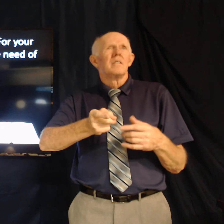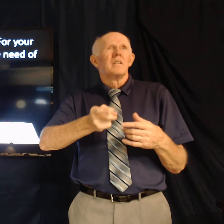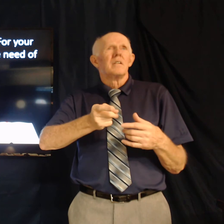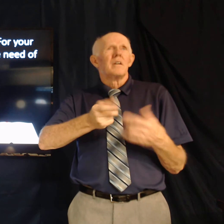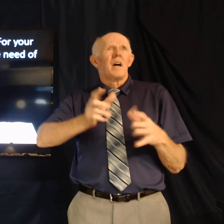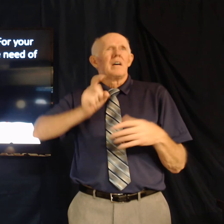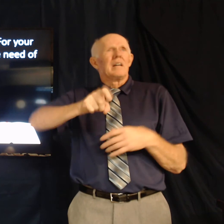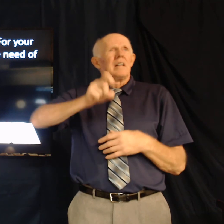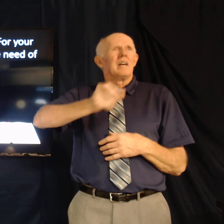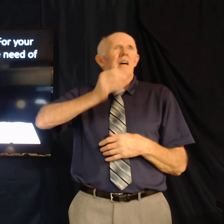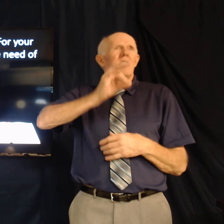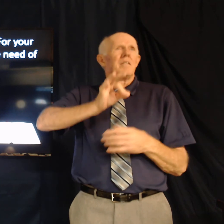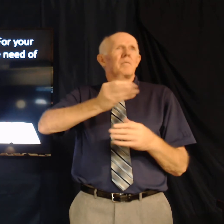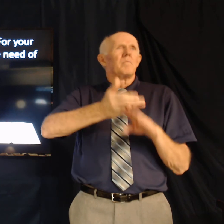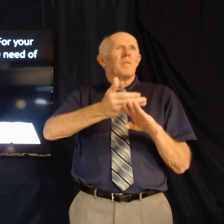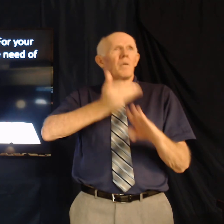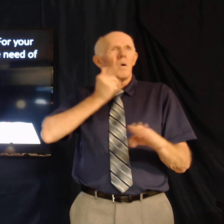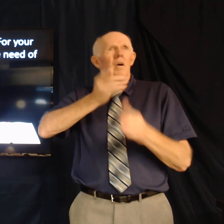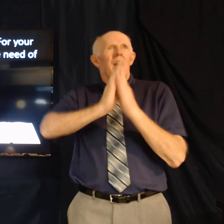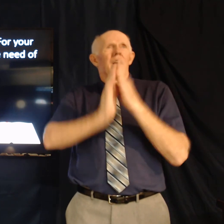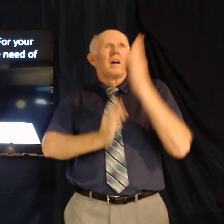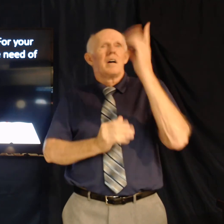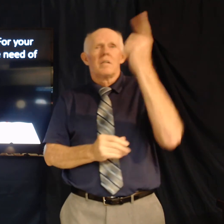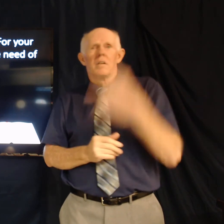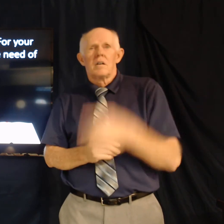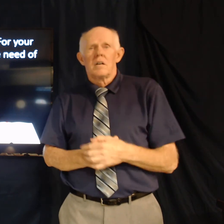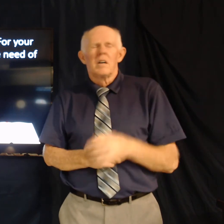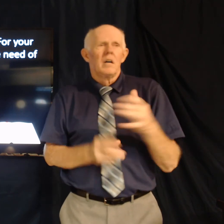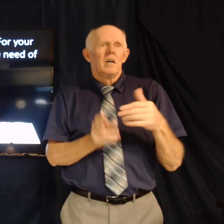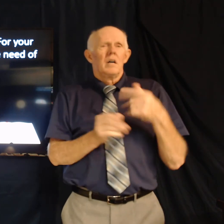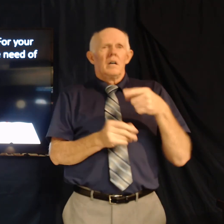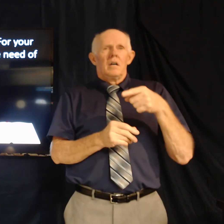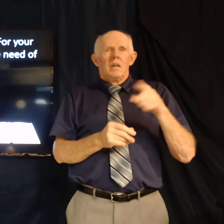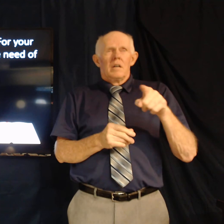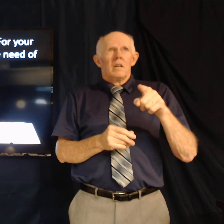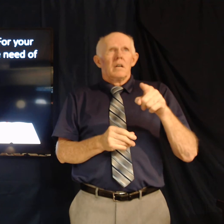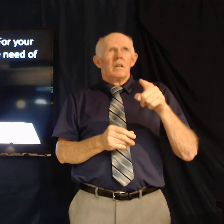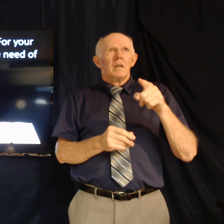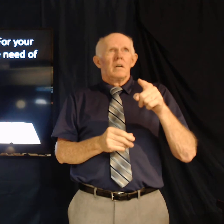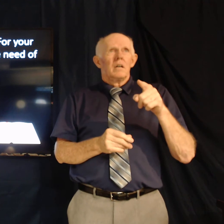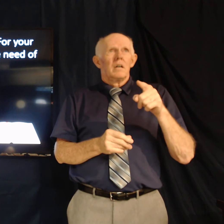knows the things you have need of before you ask Him.